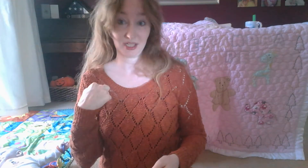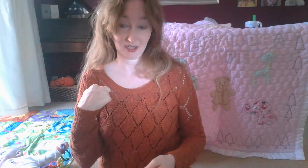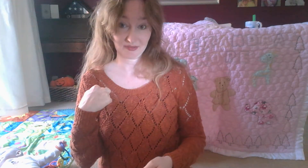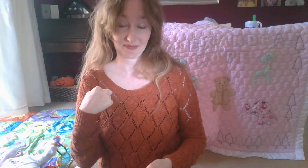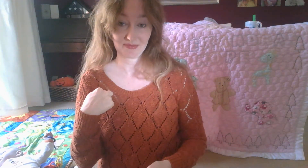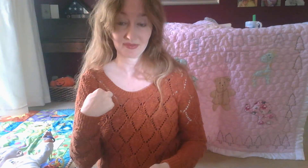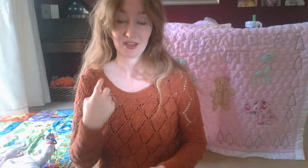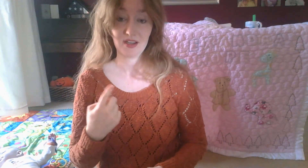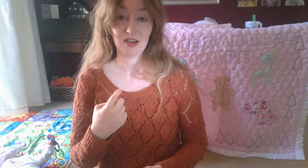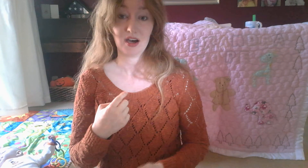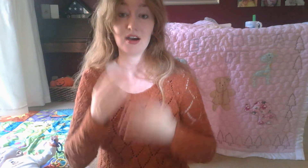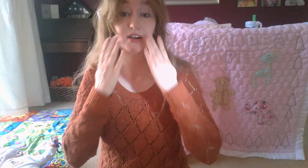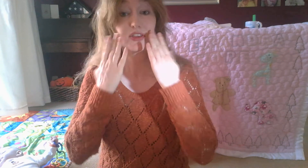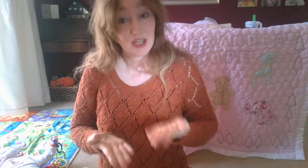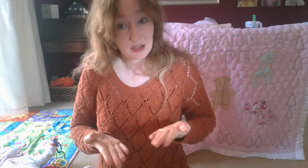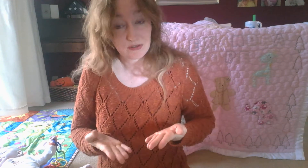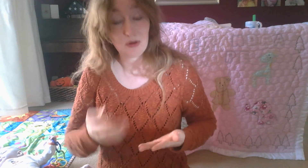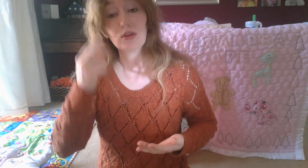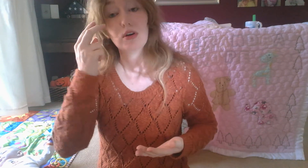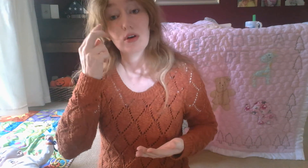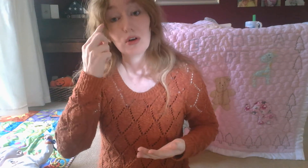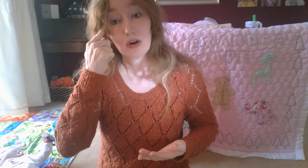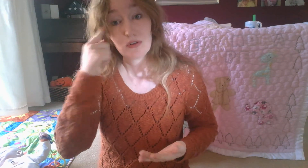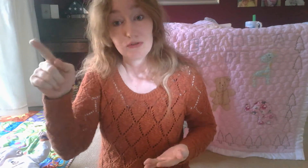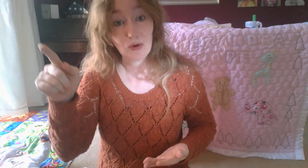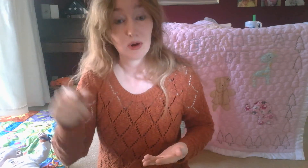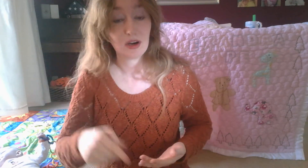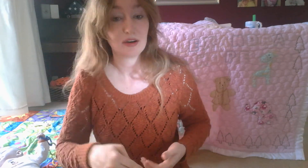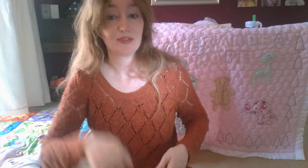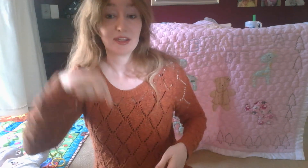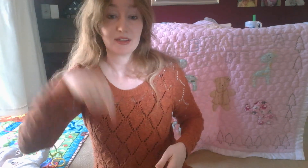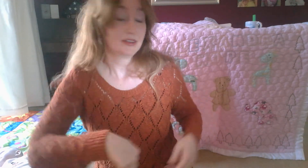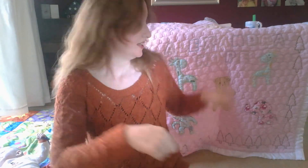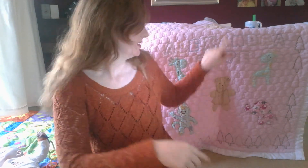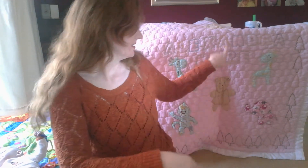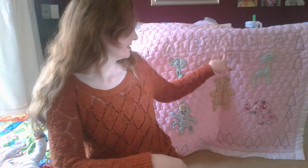We are thankful for this